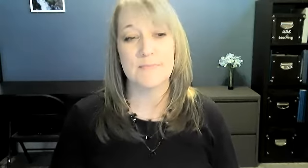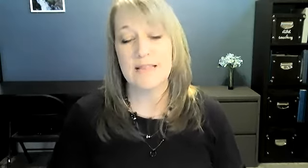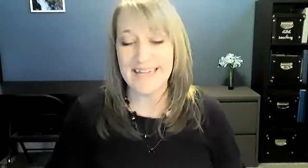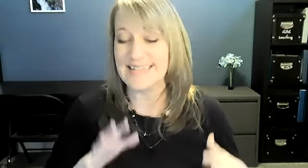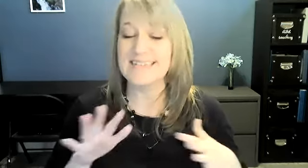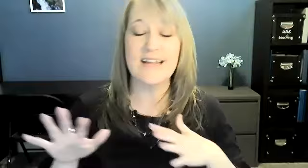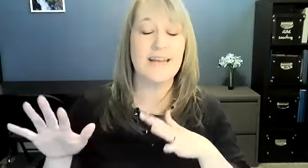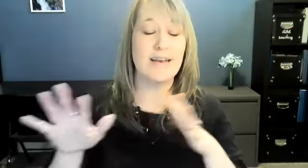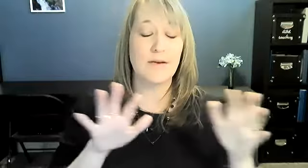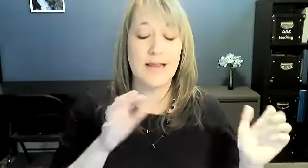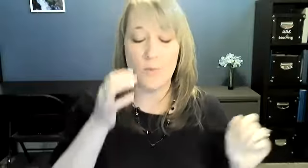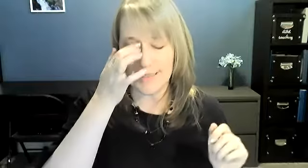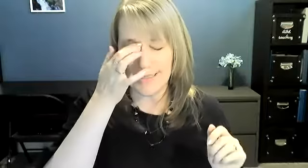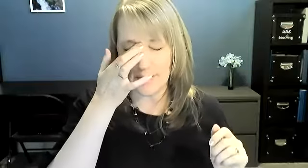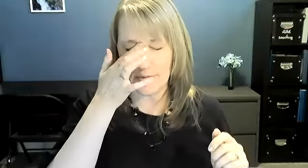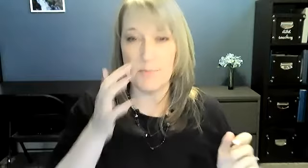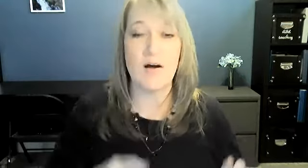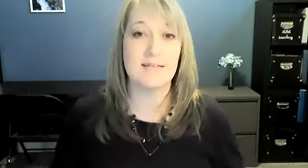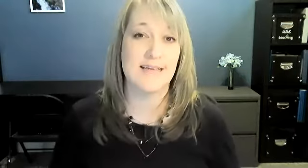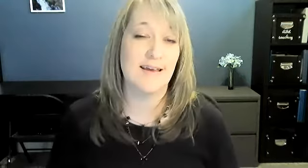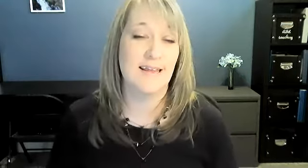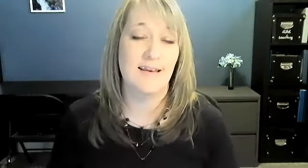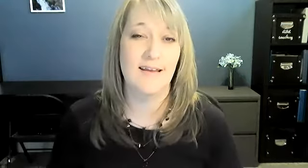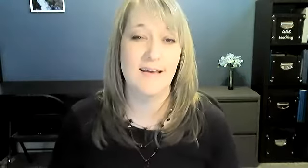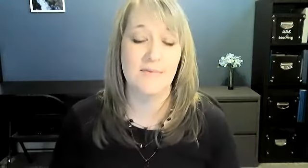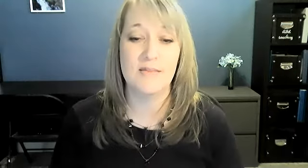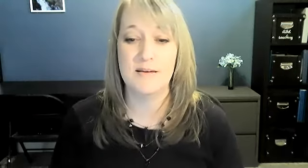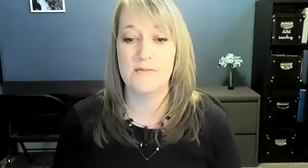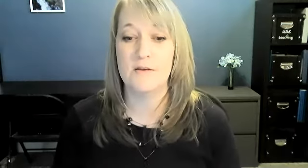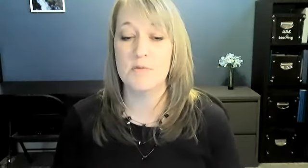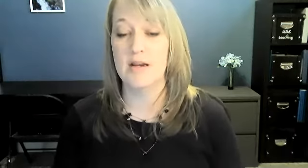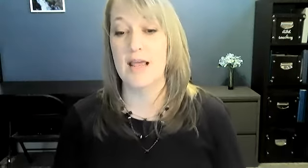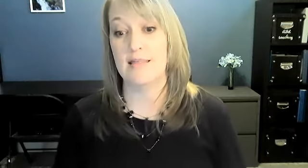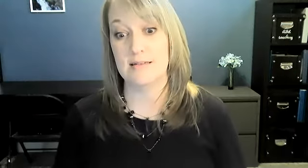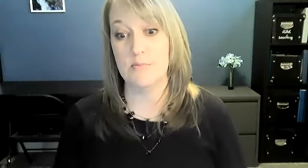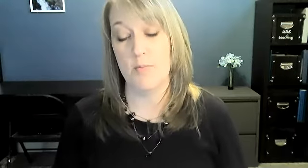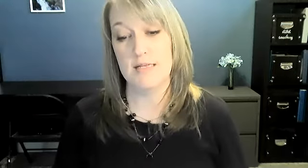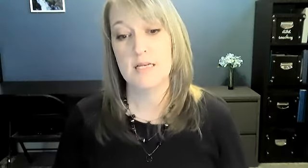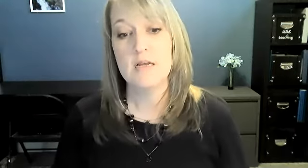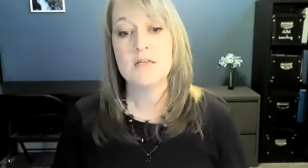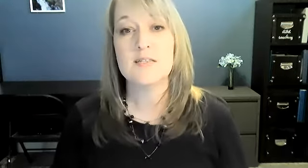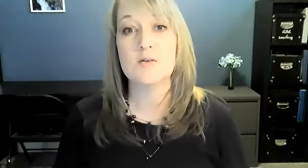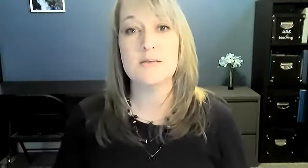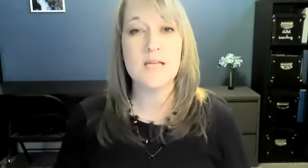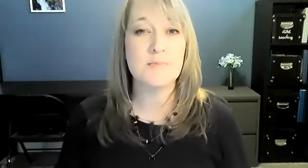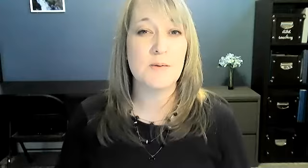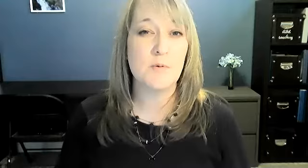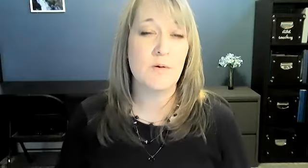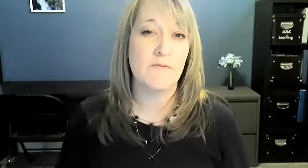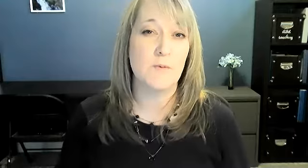like I said, it's not a widely agreed upon sign in the deaf community at this moment. So sometimes people will